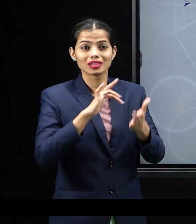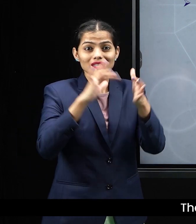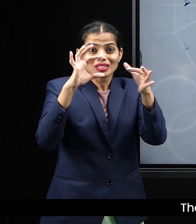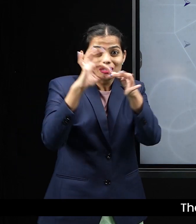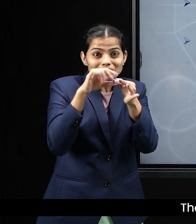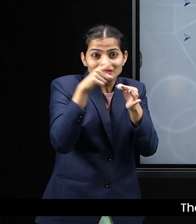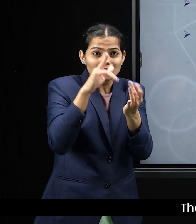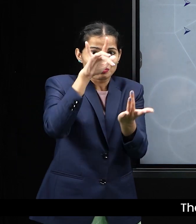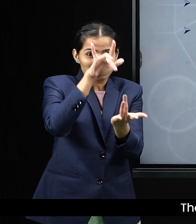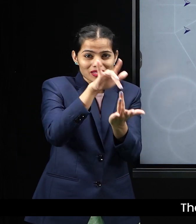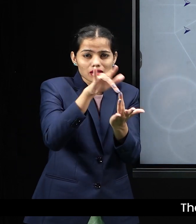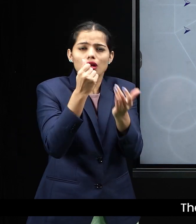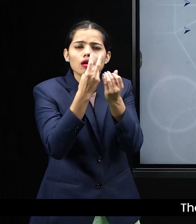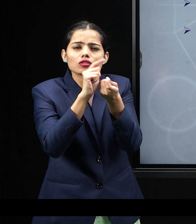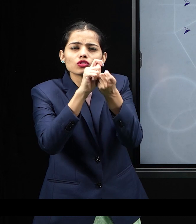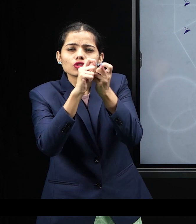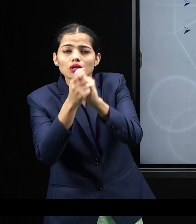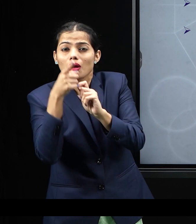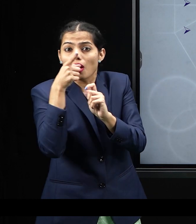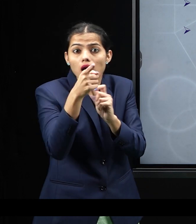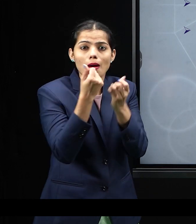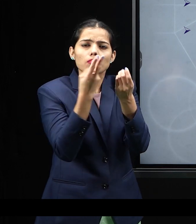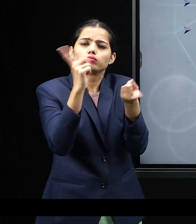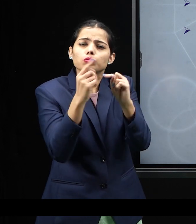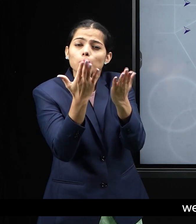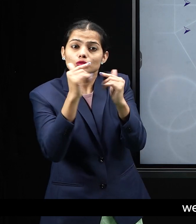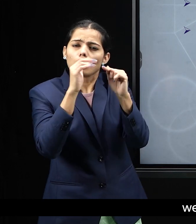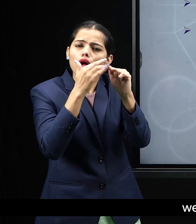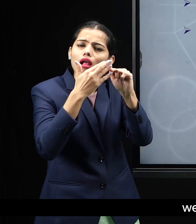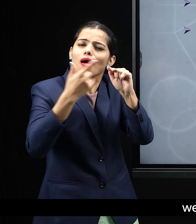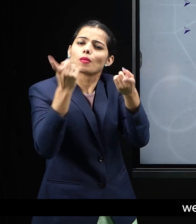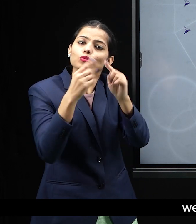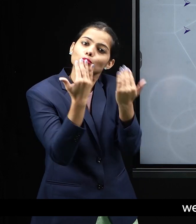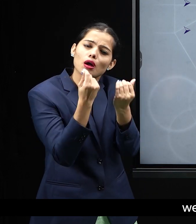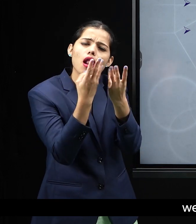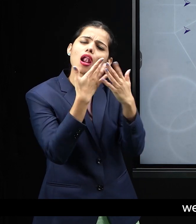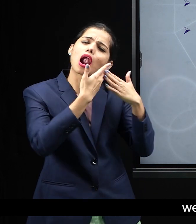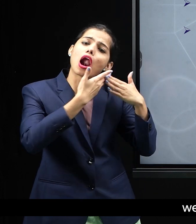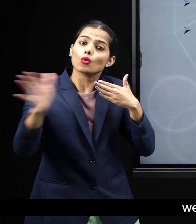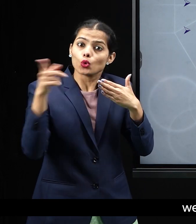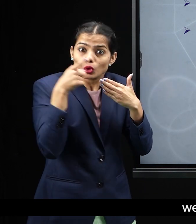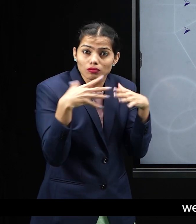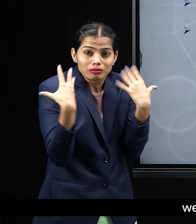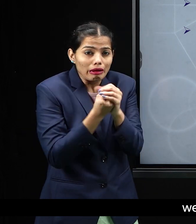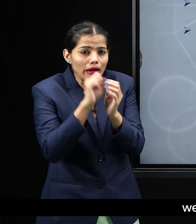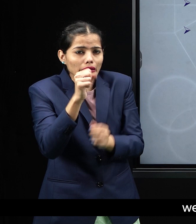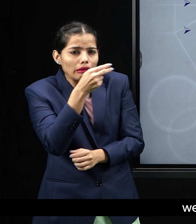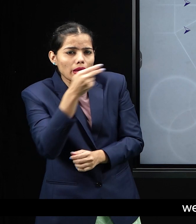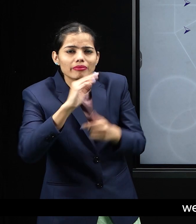The connection between fraction and ratios of length, we name them rational numbers.